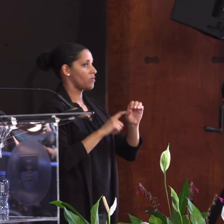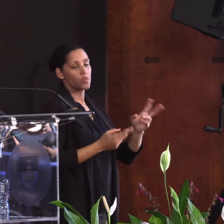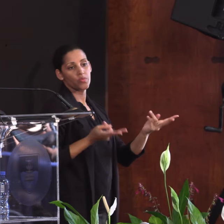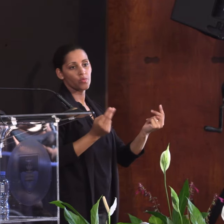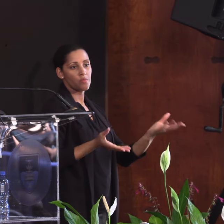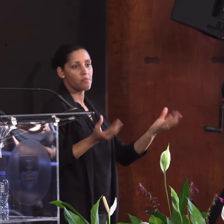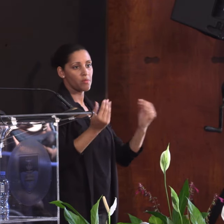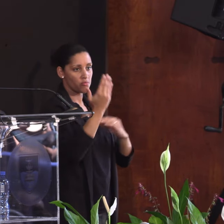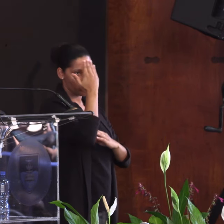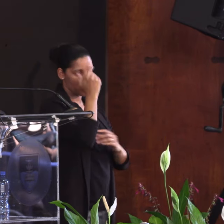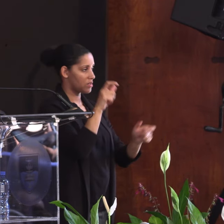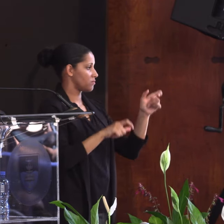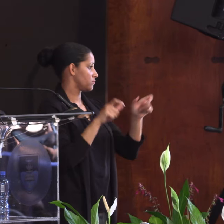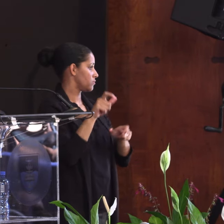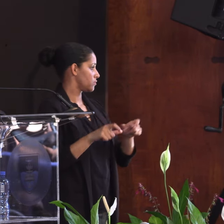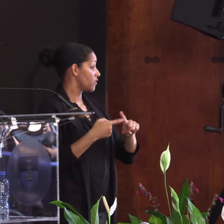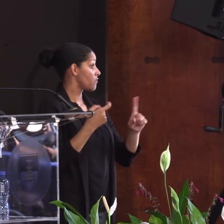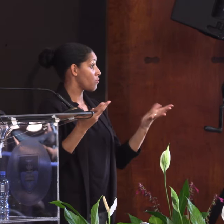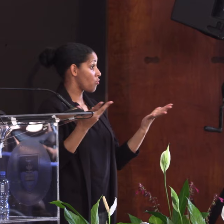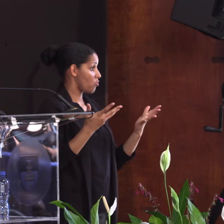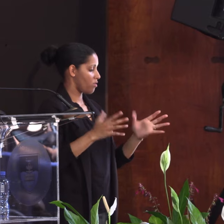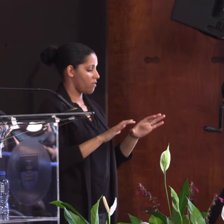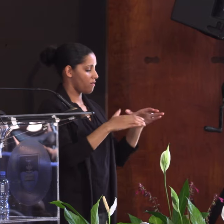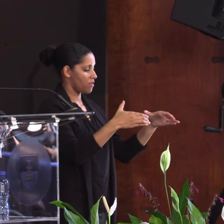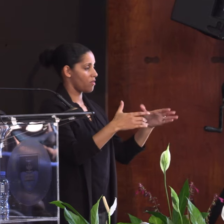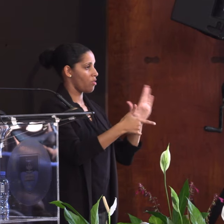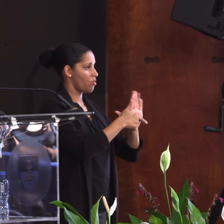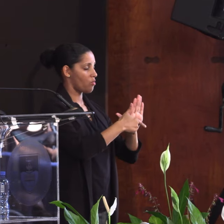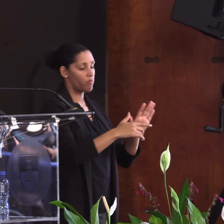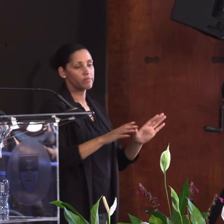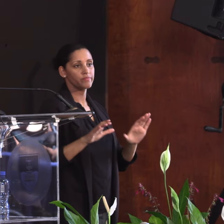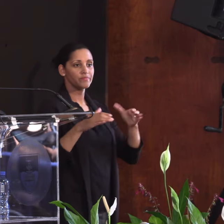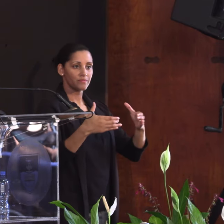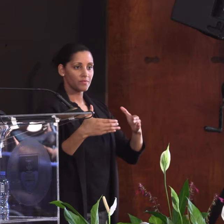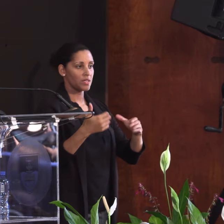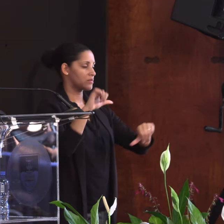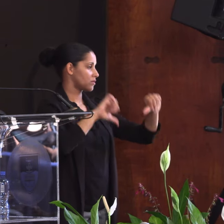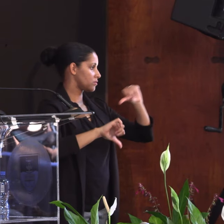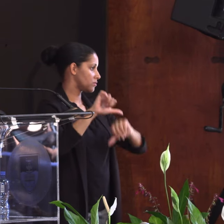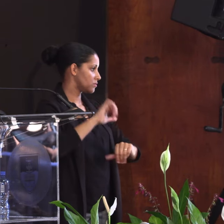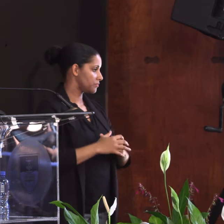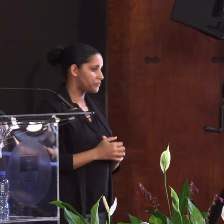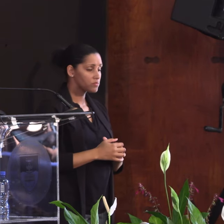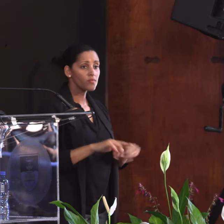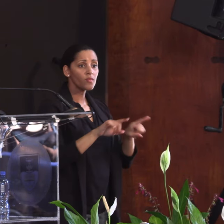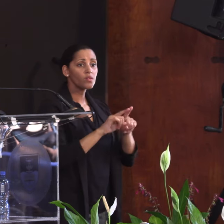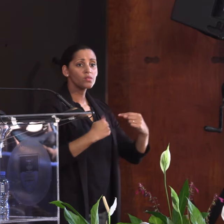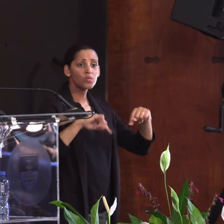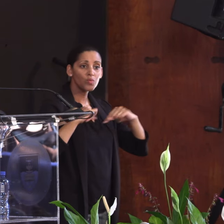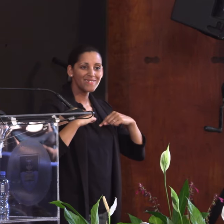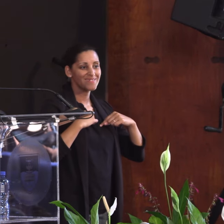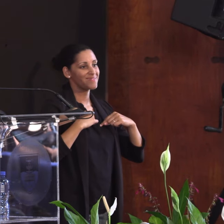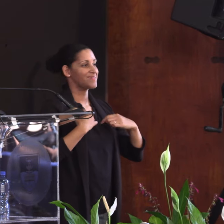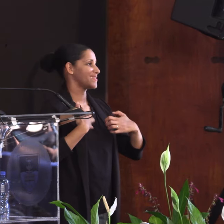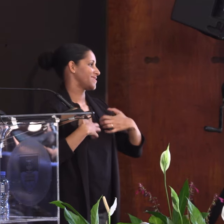graduands, each from the Faculty of Law and also the Faculty of Science. We're especially excited